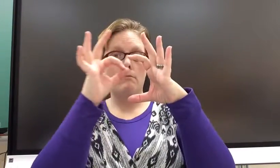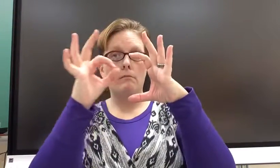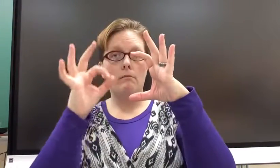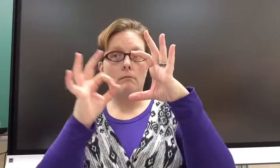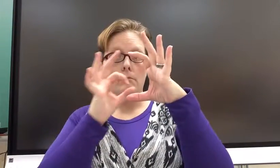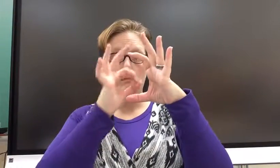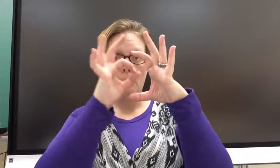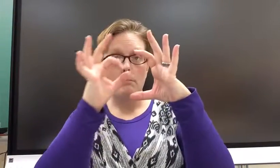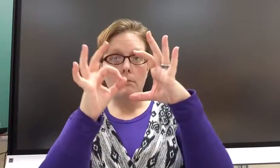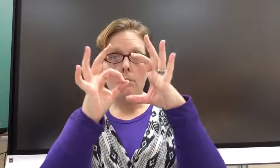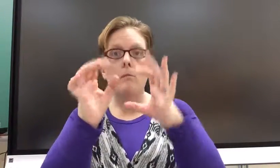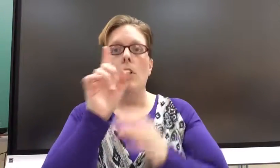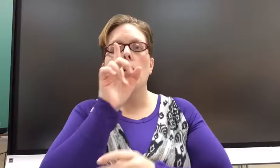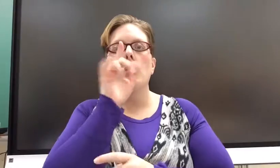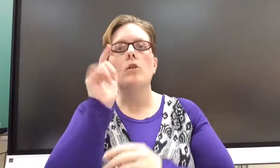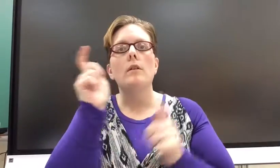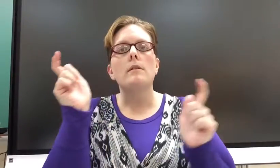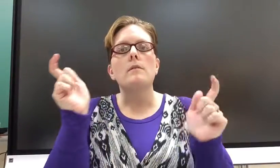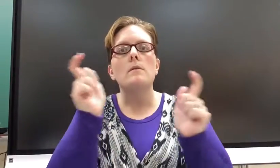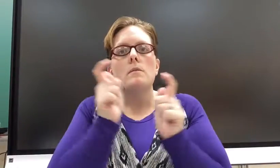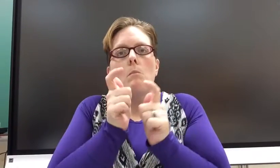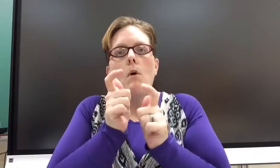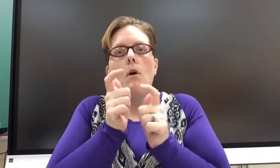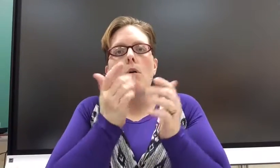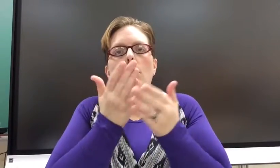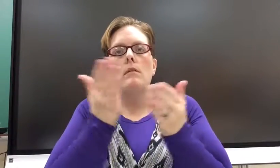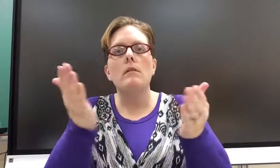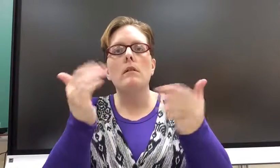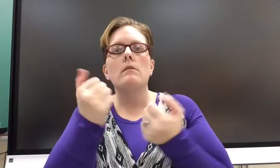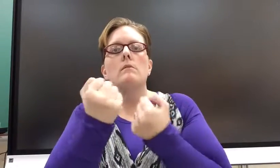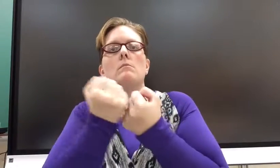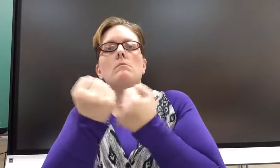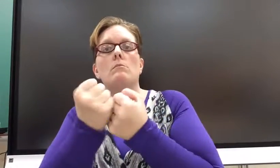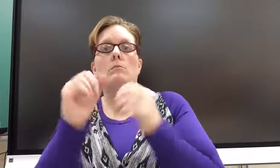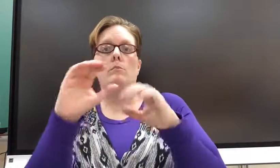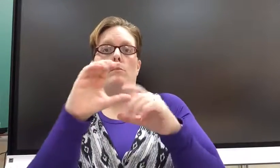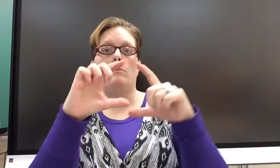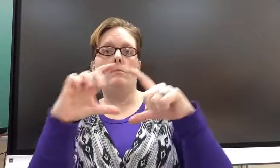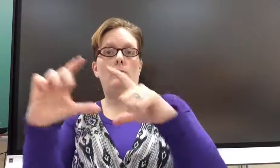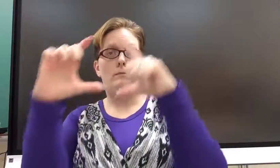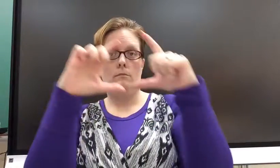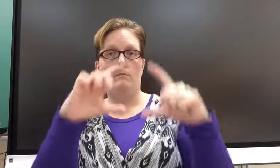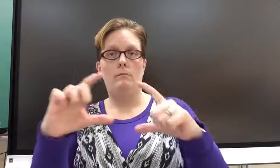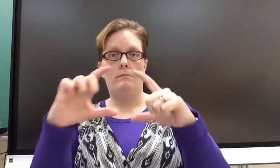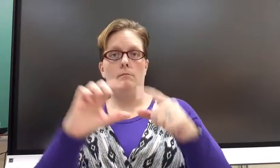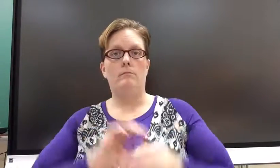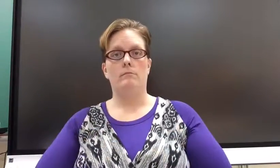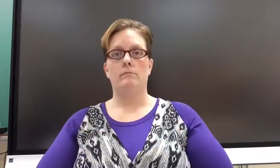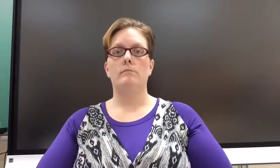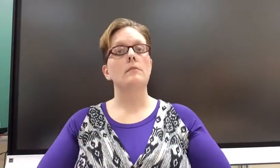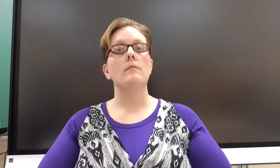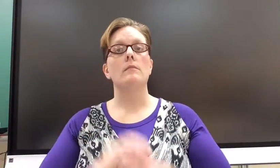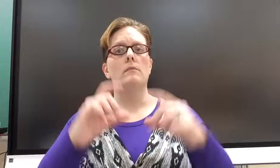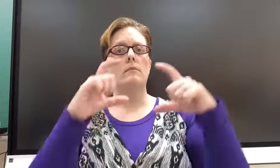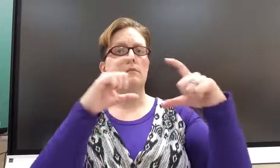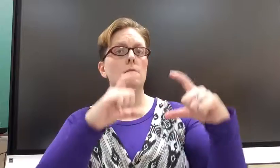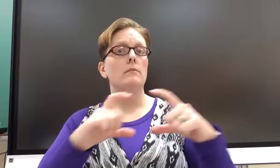Inside of the cells, they have multiple little things that look like small organs within the cell,